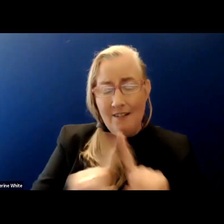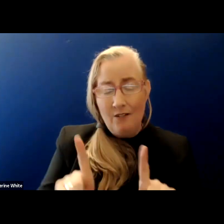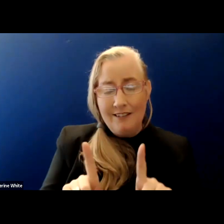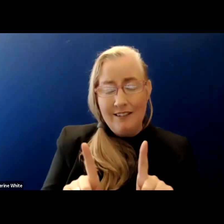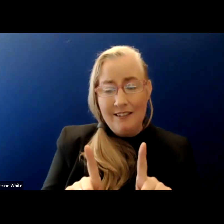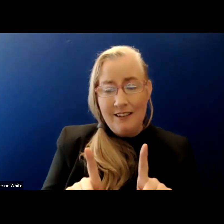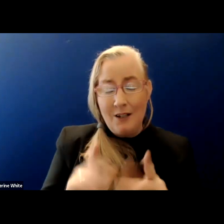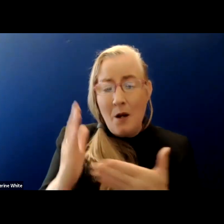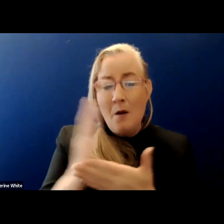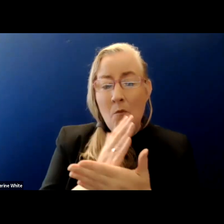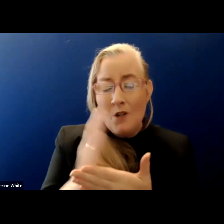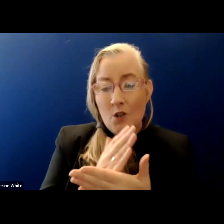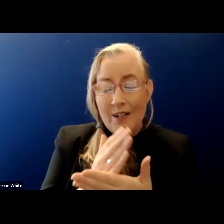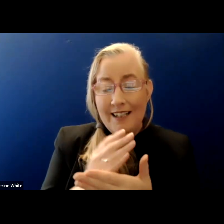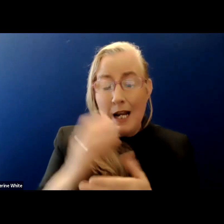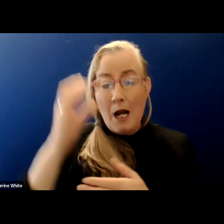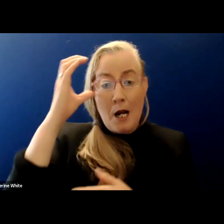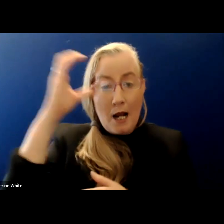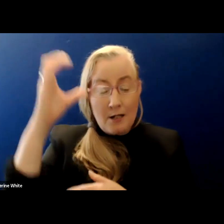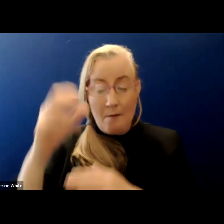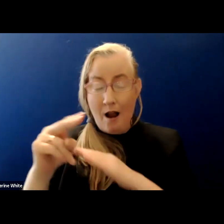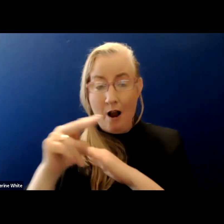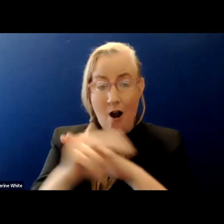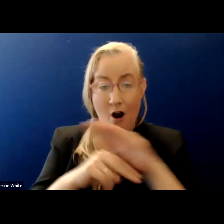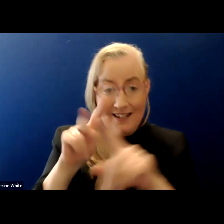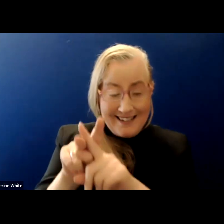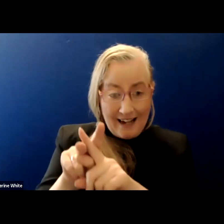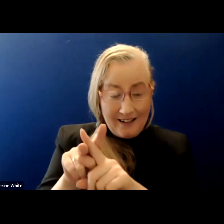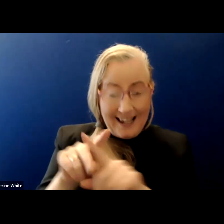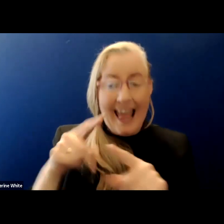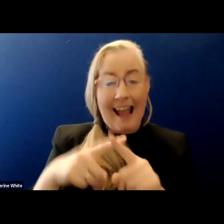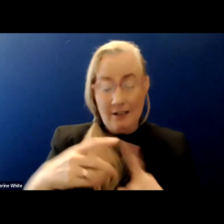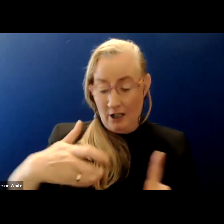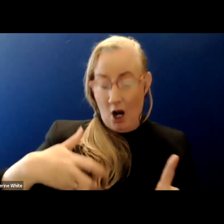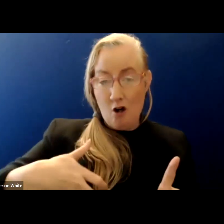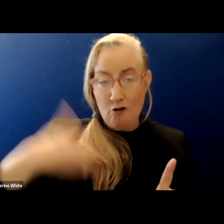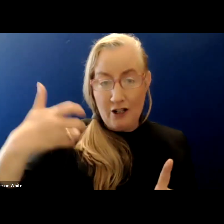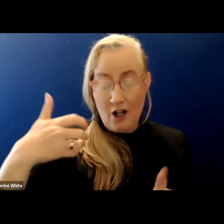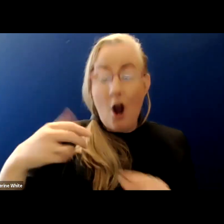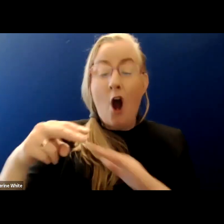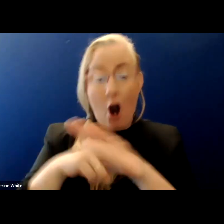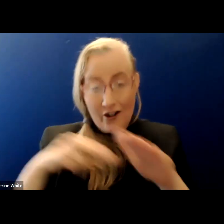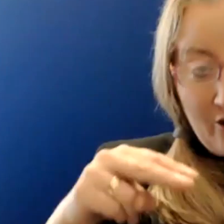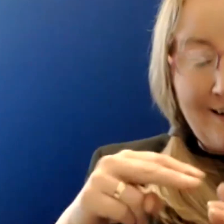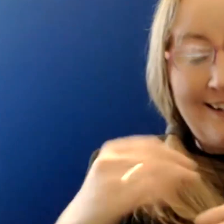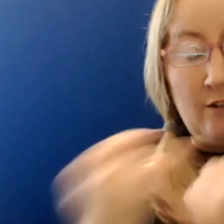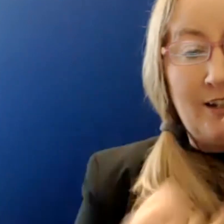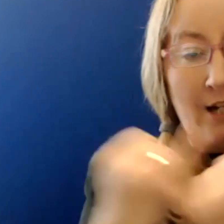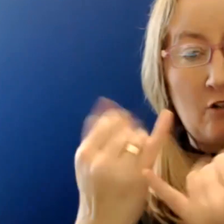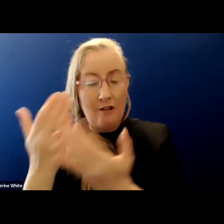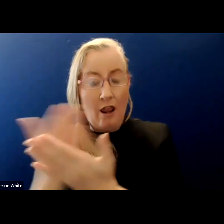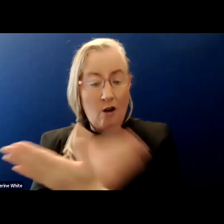may exist between the concept of an armed attack and the concept of aggression under international law.